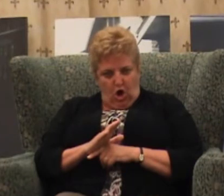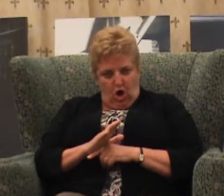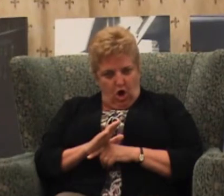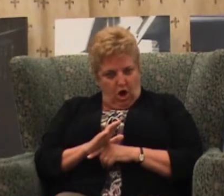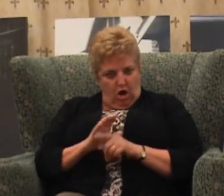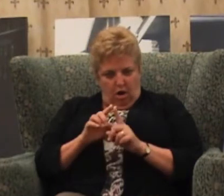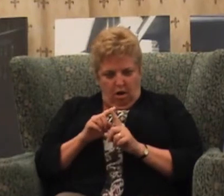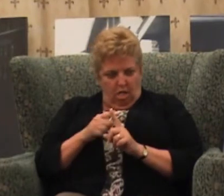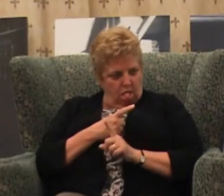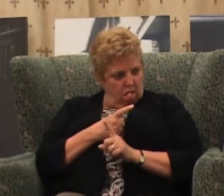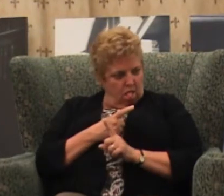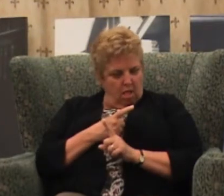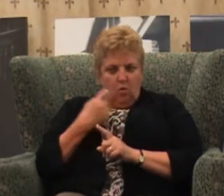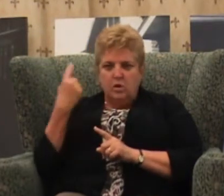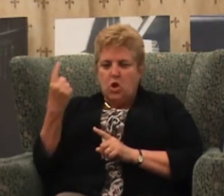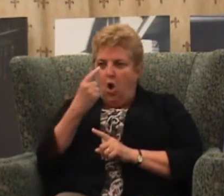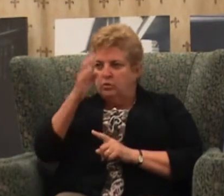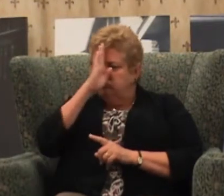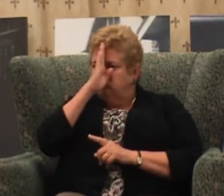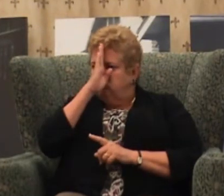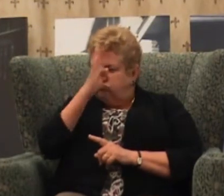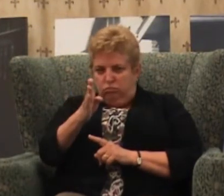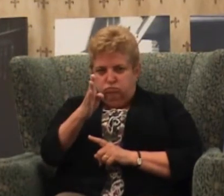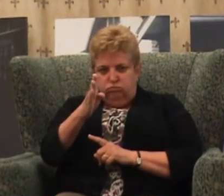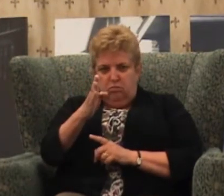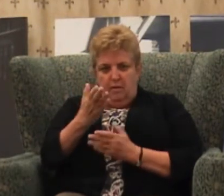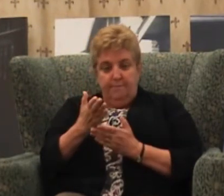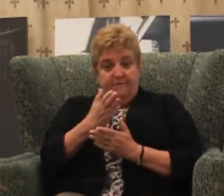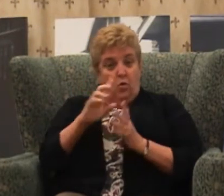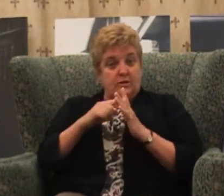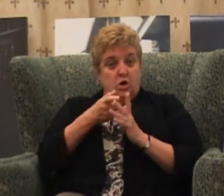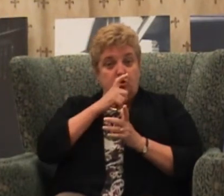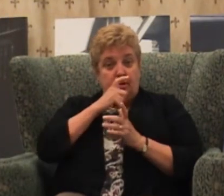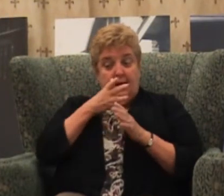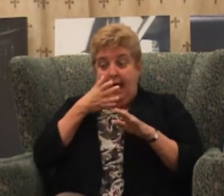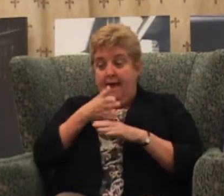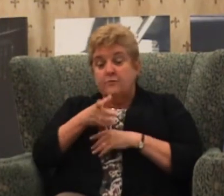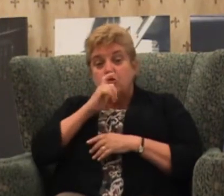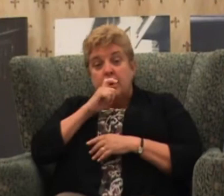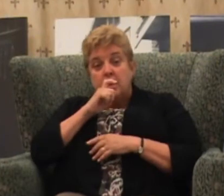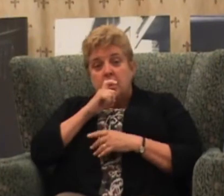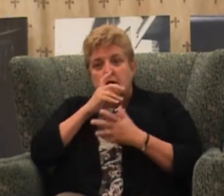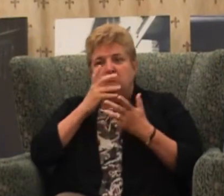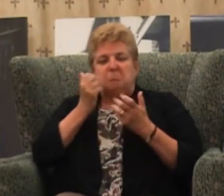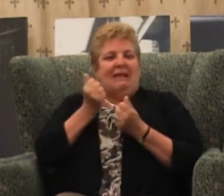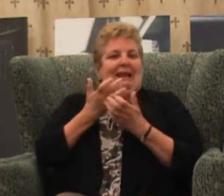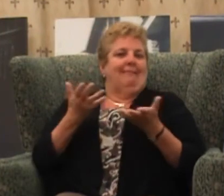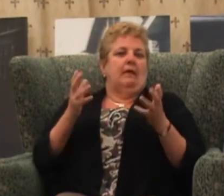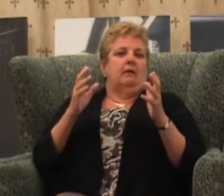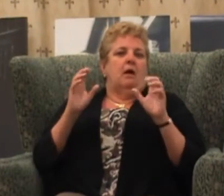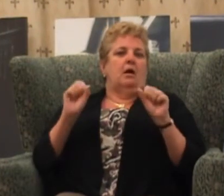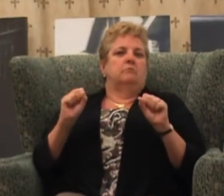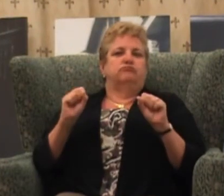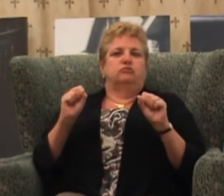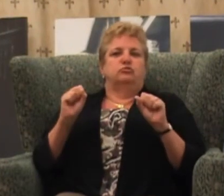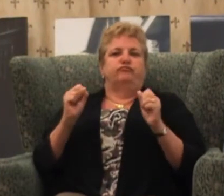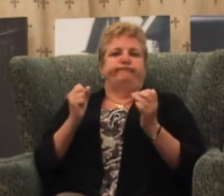on the straight and narrow before drinking. Now, after drinking, it's anything goes, because I need to be able to keep drinking.